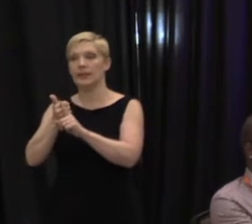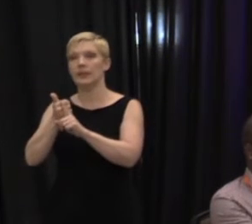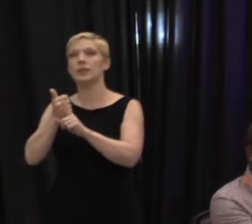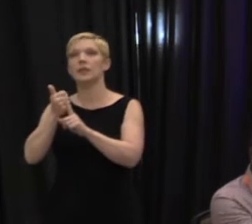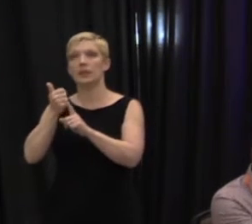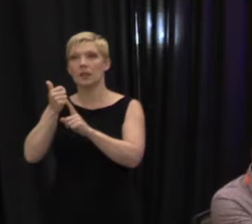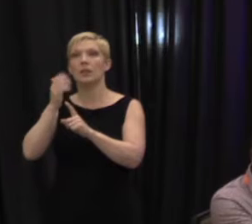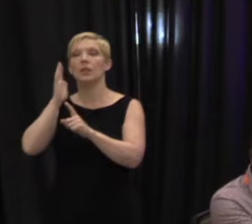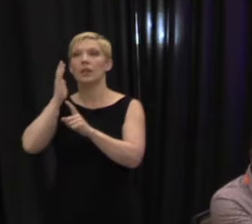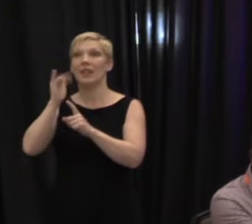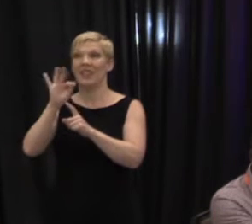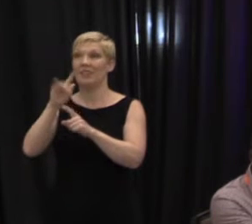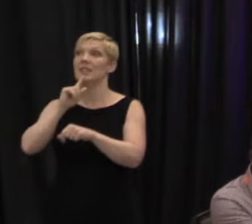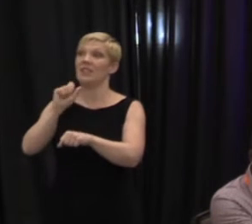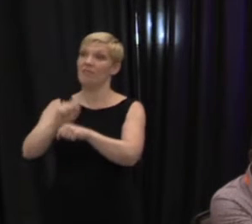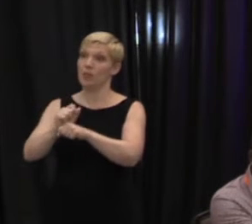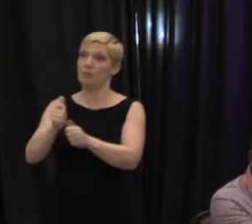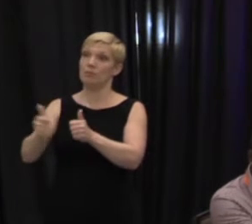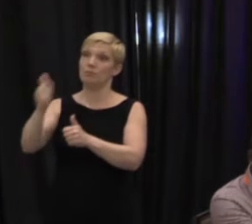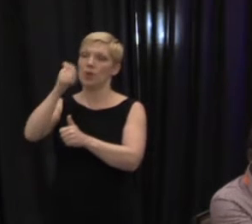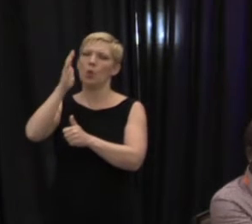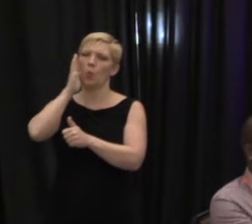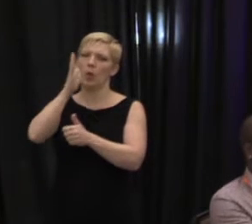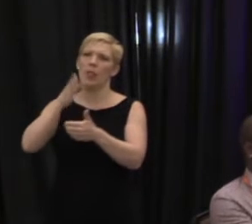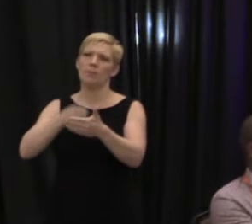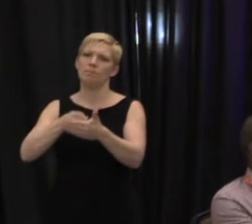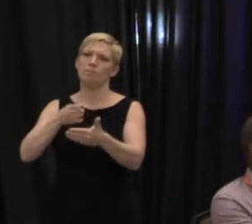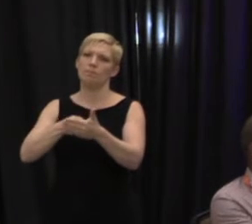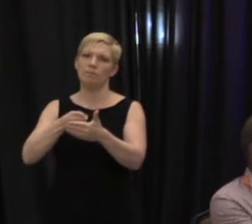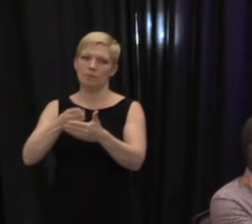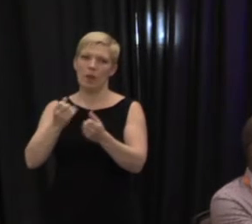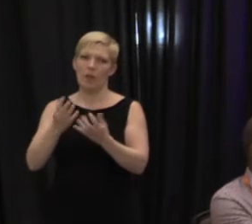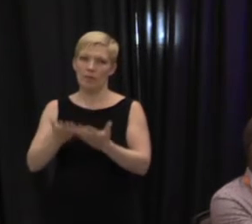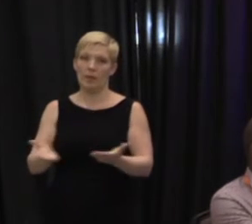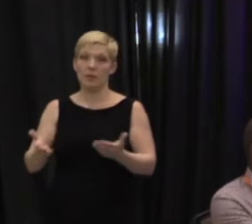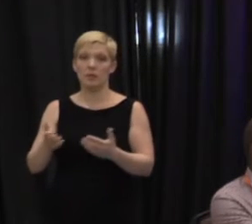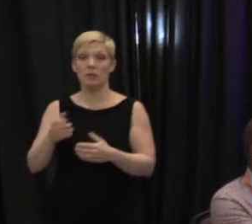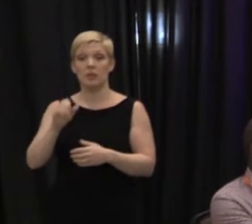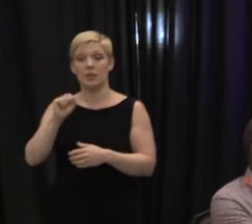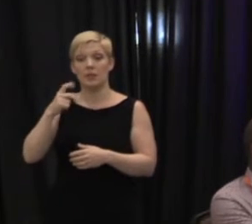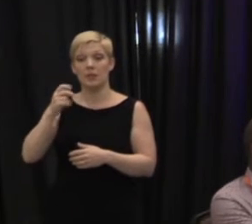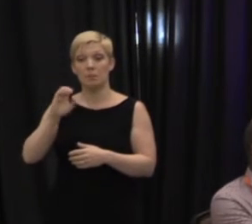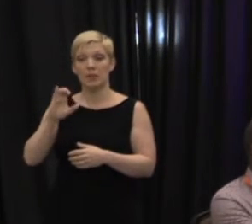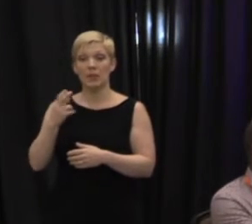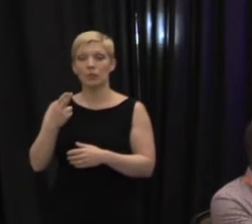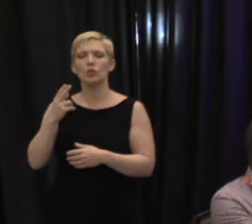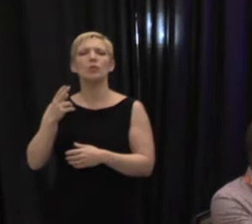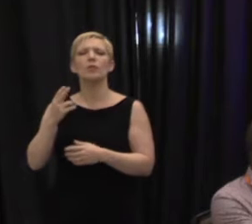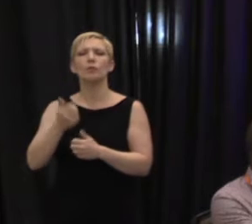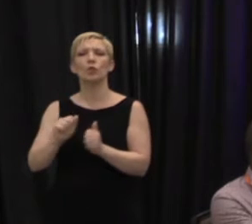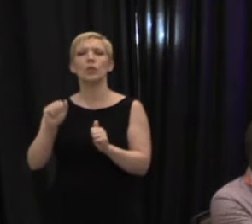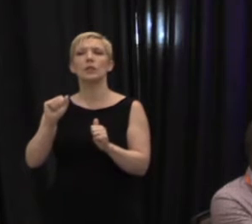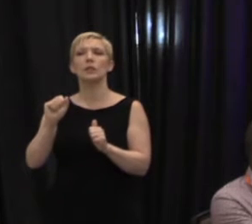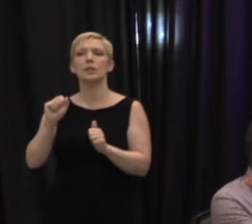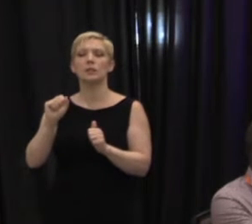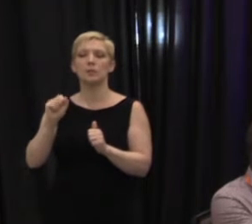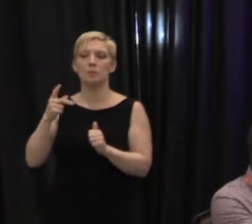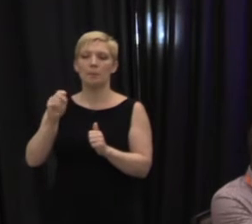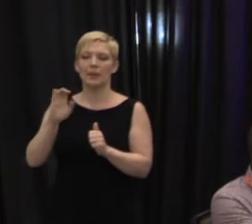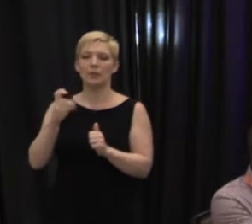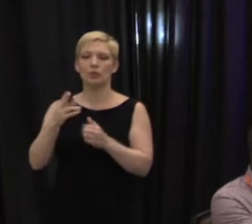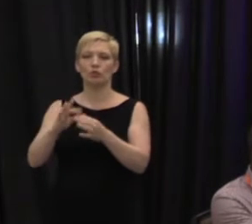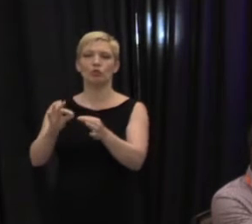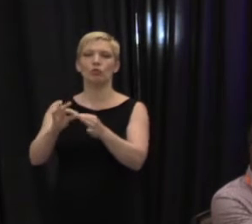if he's confirmed on a lot of issues we talked about today. On speech, probably much less likely. And in fact, some ways that he'll be good on First